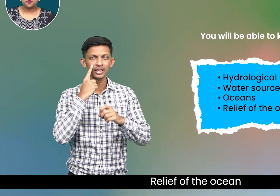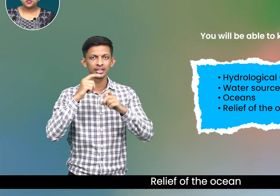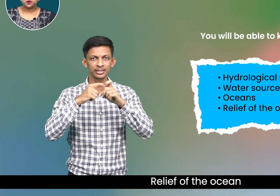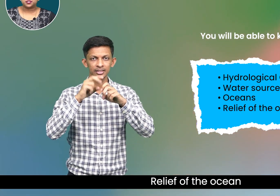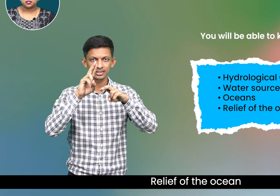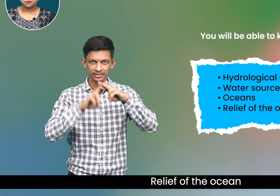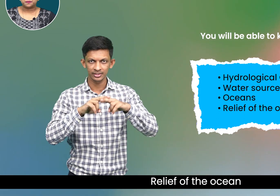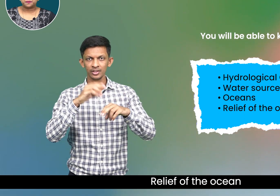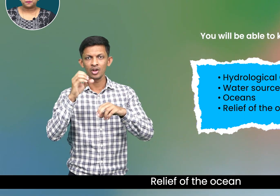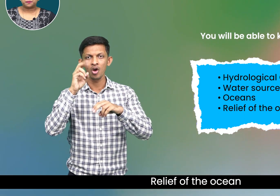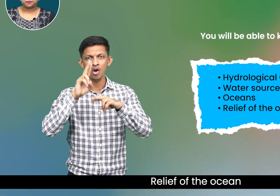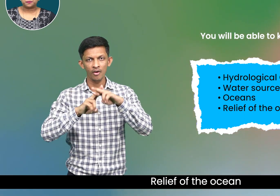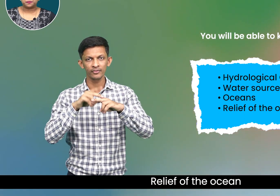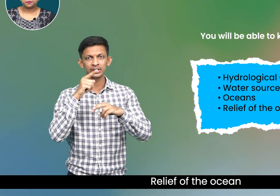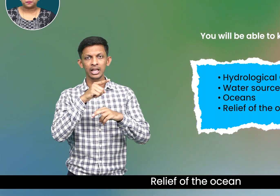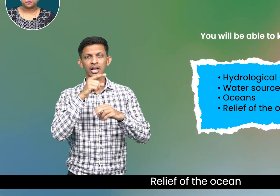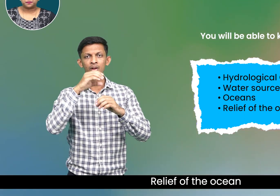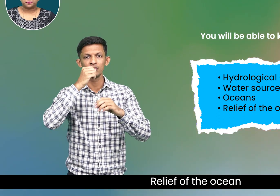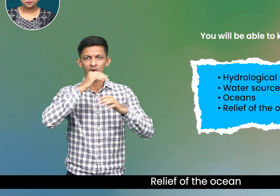relief of the ocean.